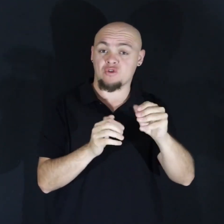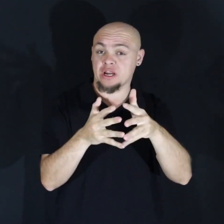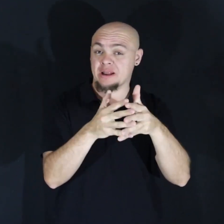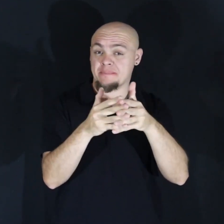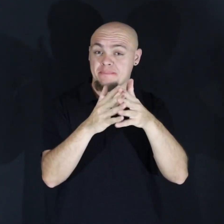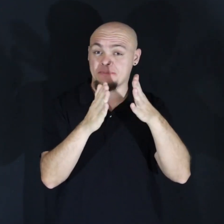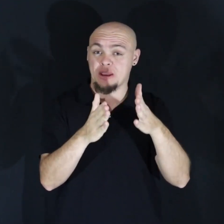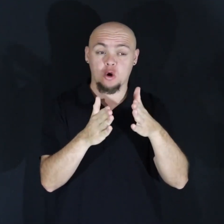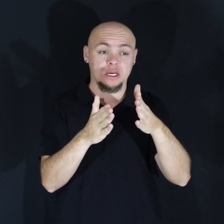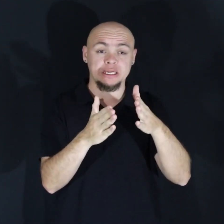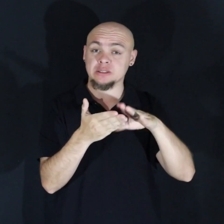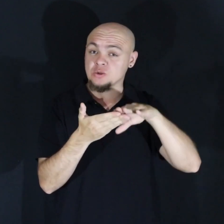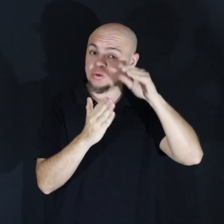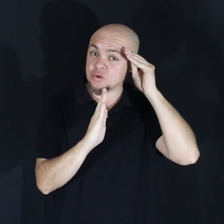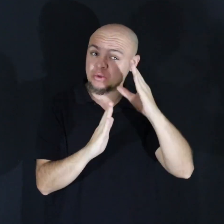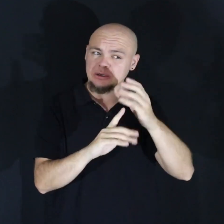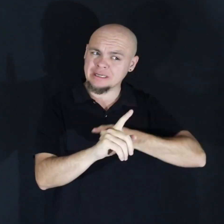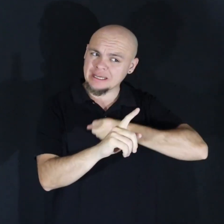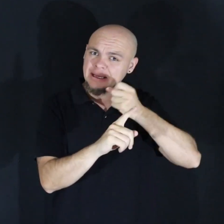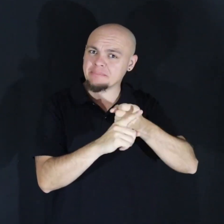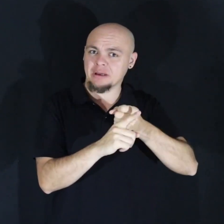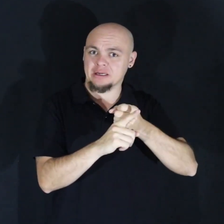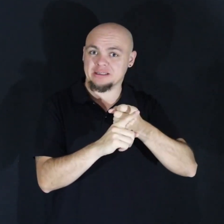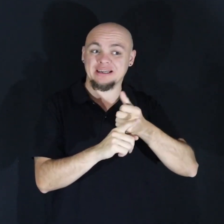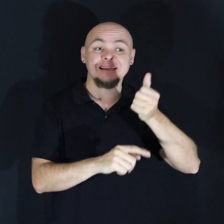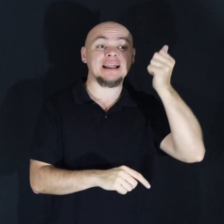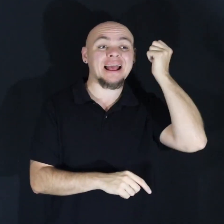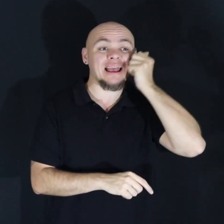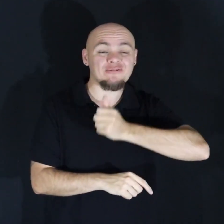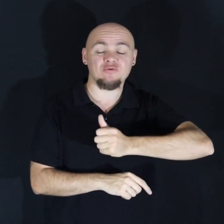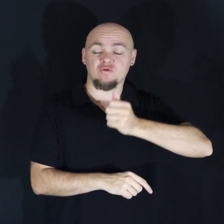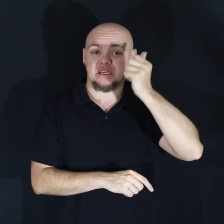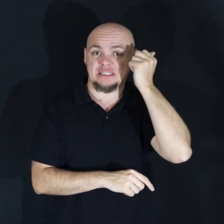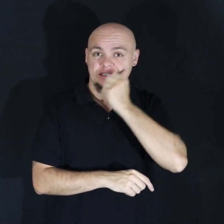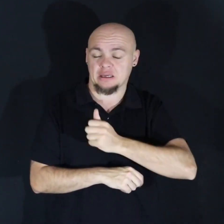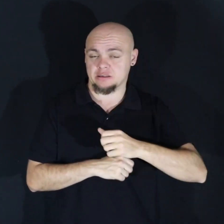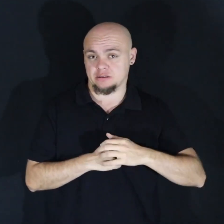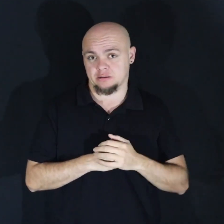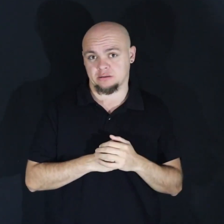students are impacted by implicit bias daily.